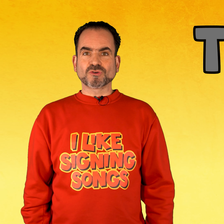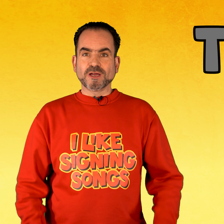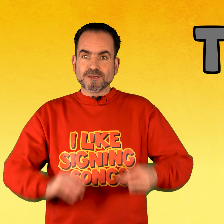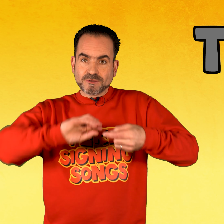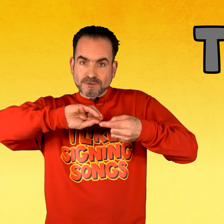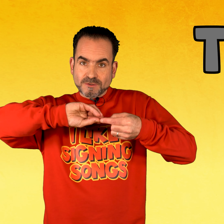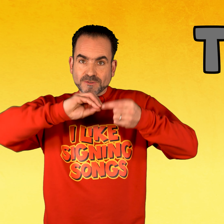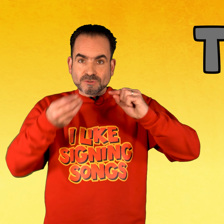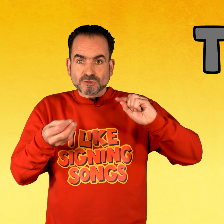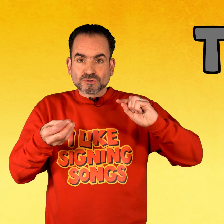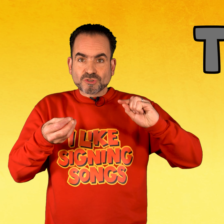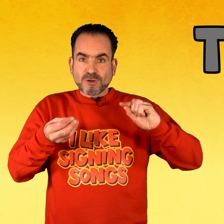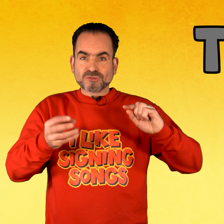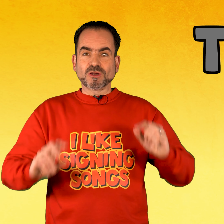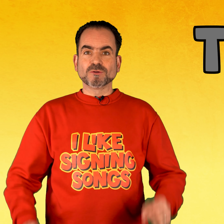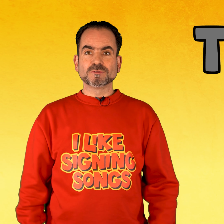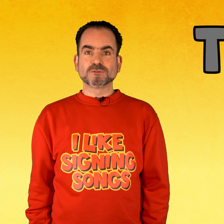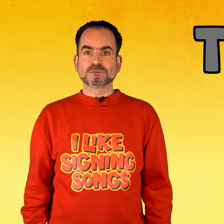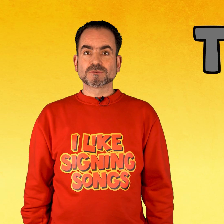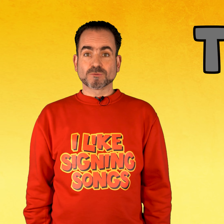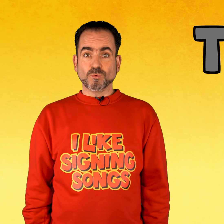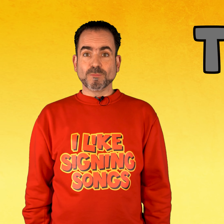try tomato. One more,